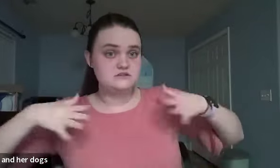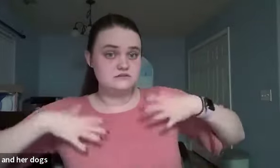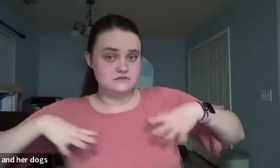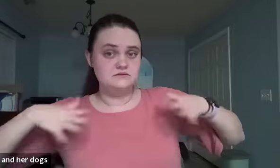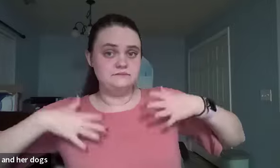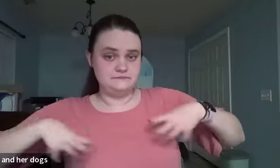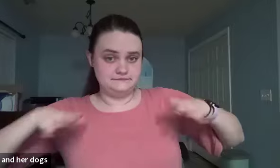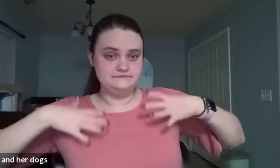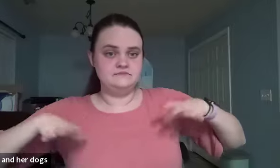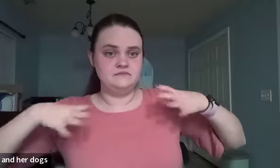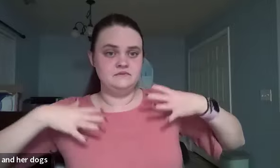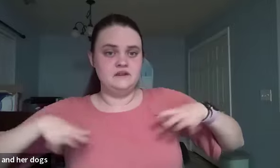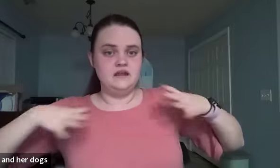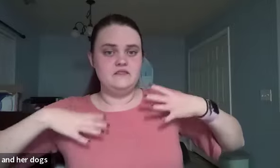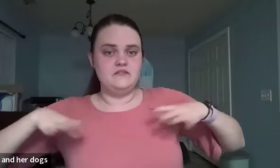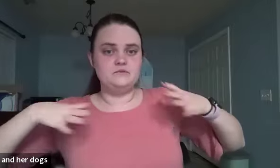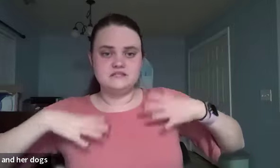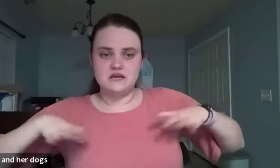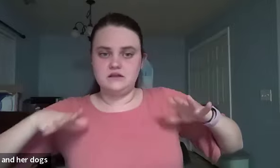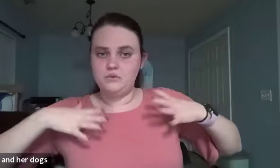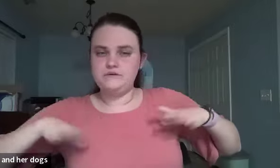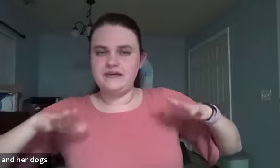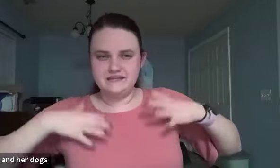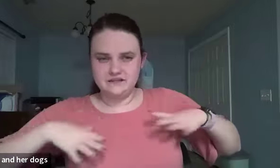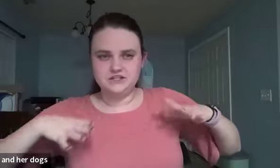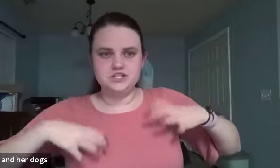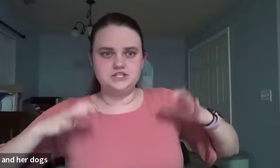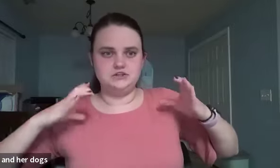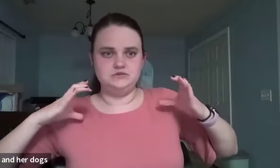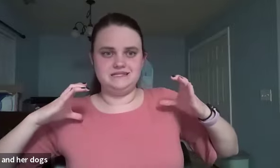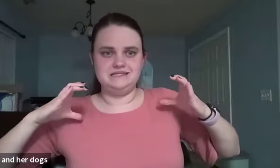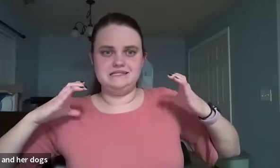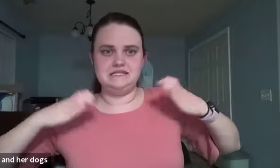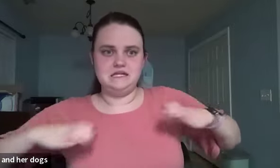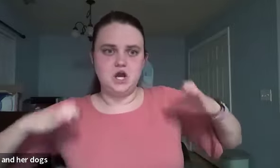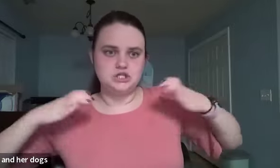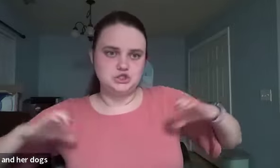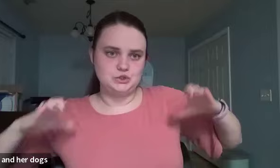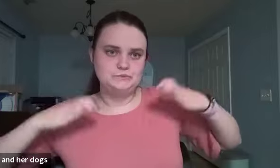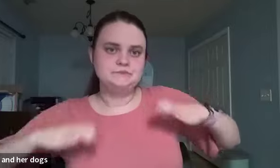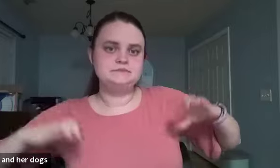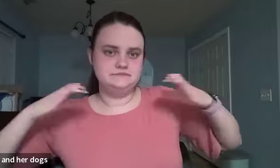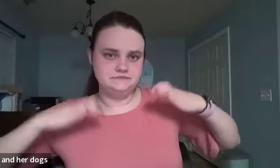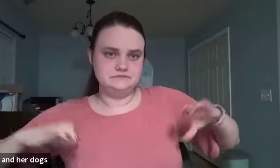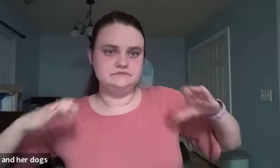clothes. And then there was that English I showed you with the C, costume.